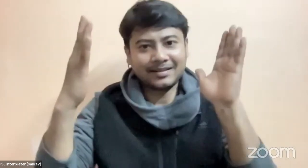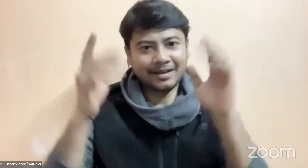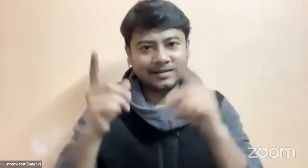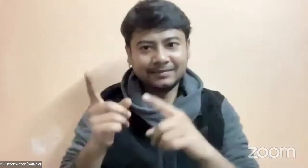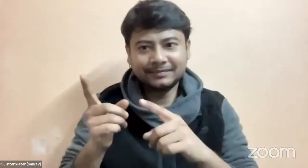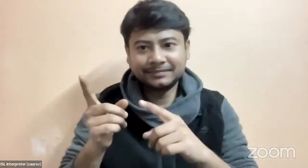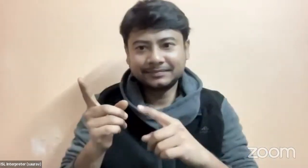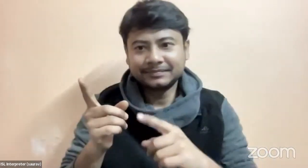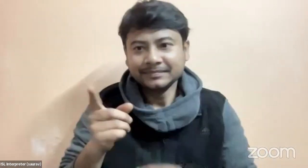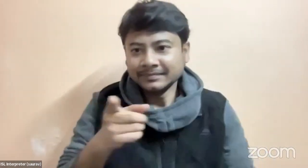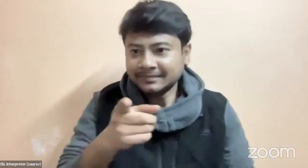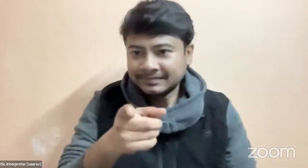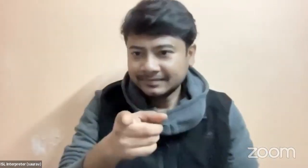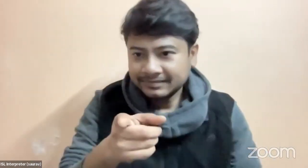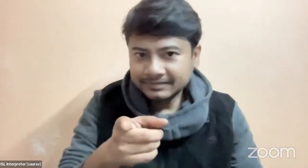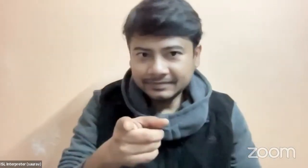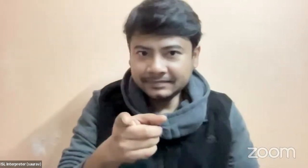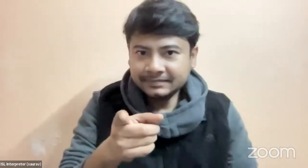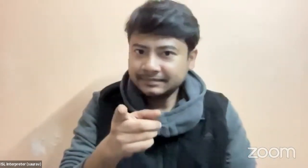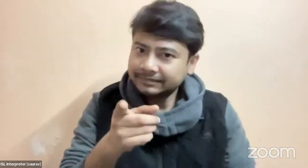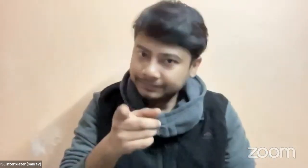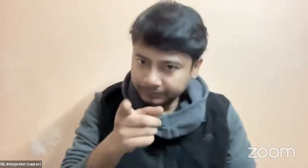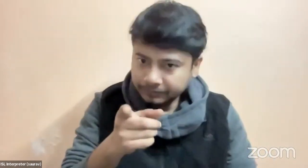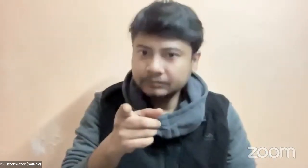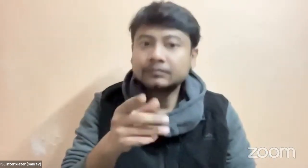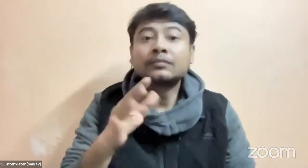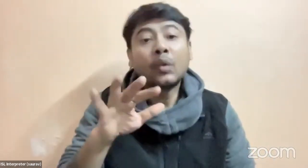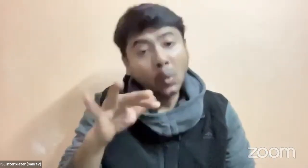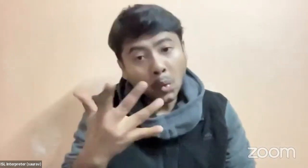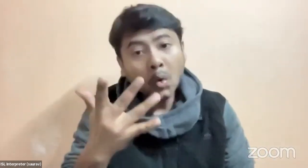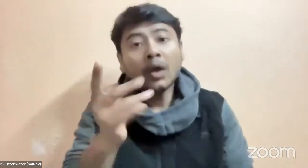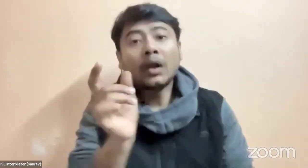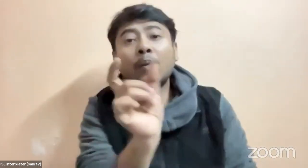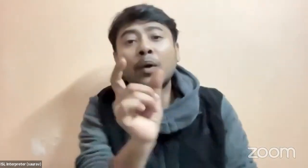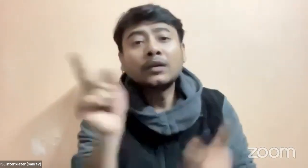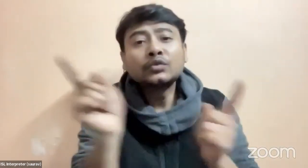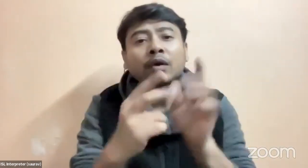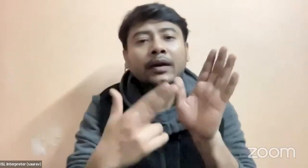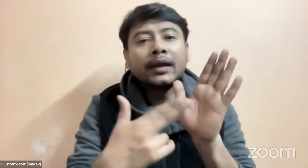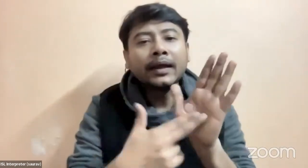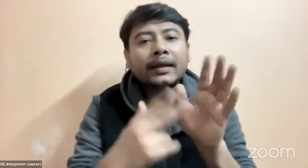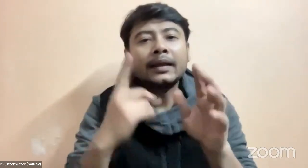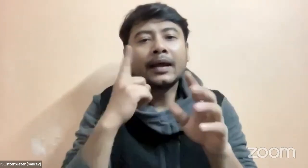Please write Balram is equal to, yeah. And also he is called as Nitai.